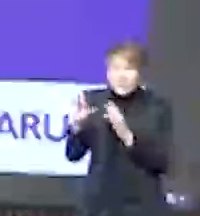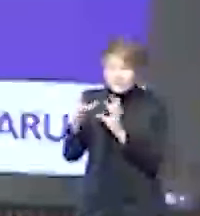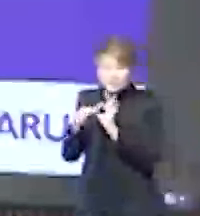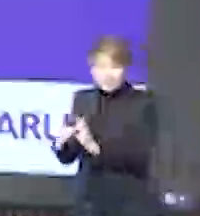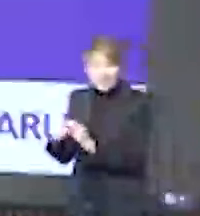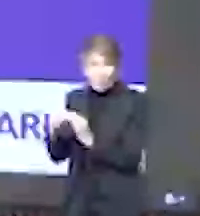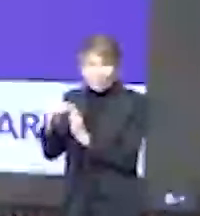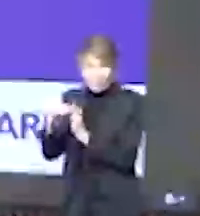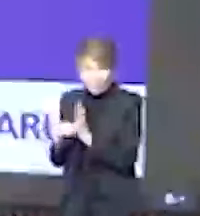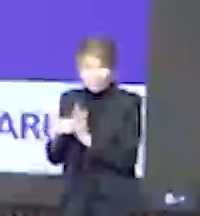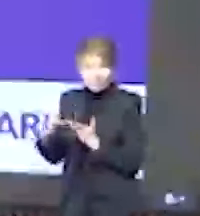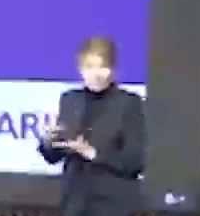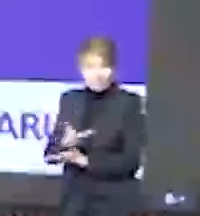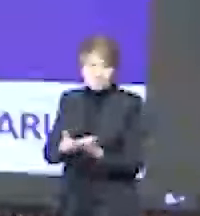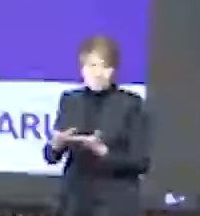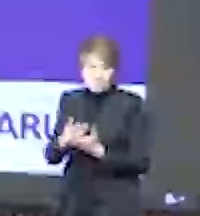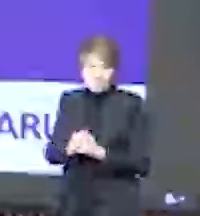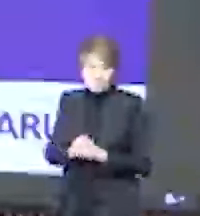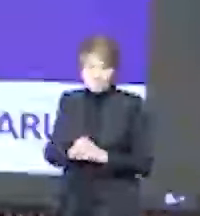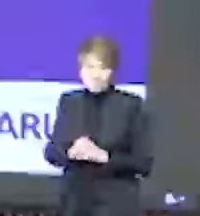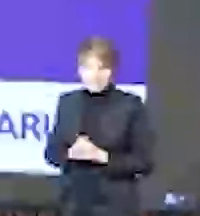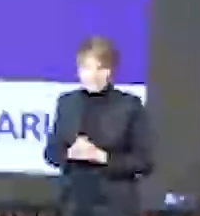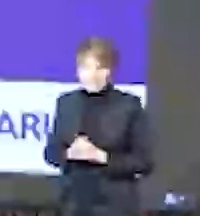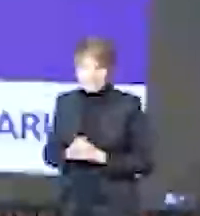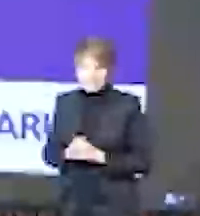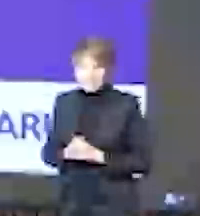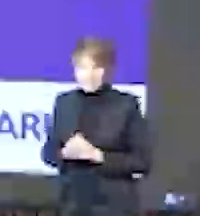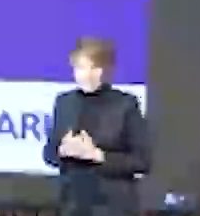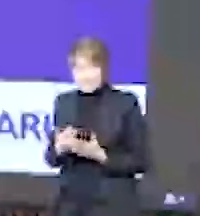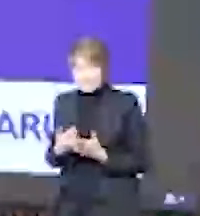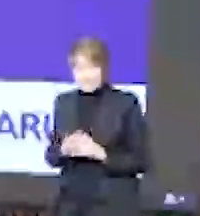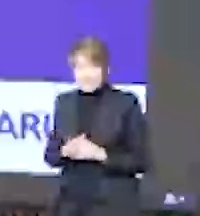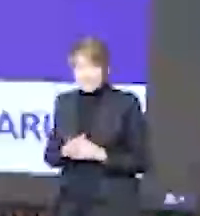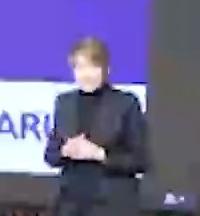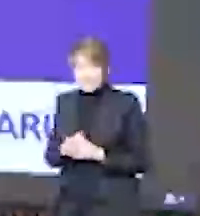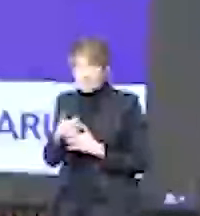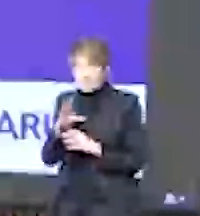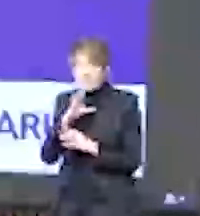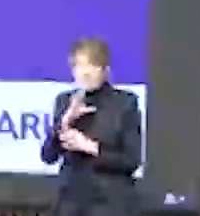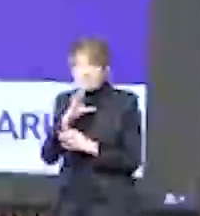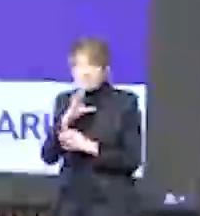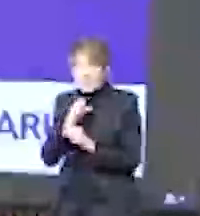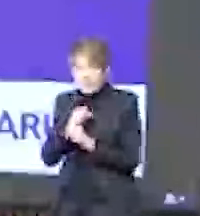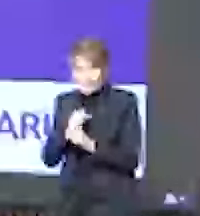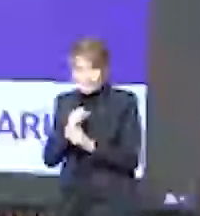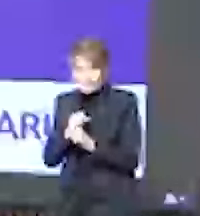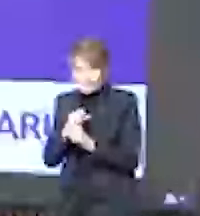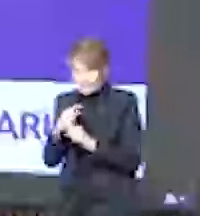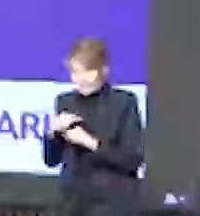policy-based discussion as well. So we do that. But you know, as a government caucus, as